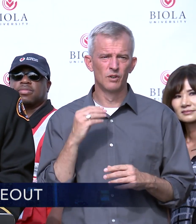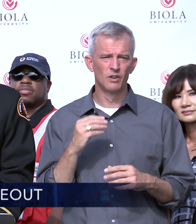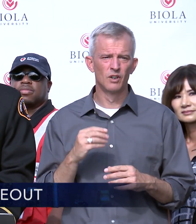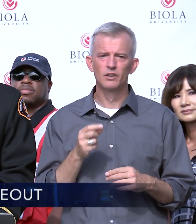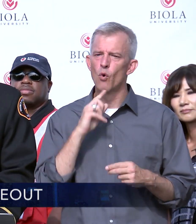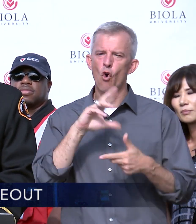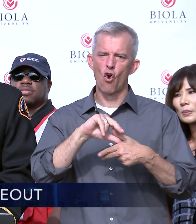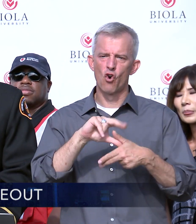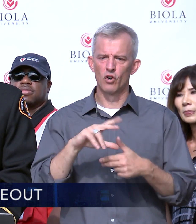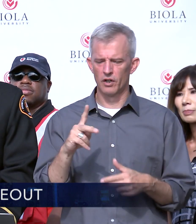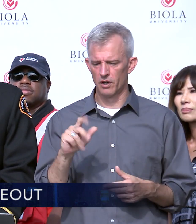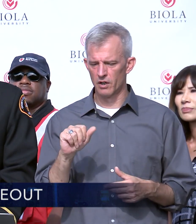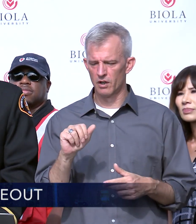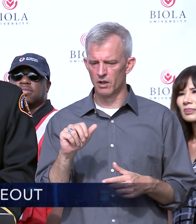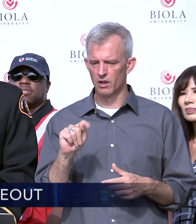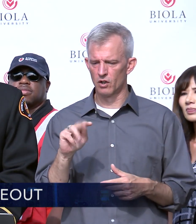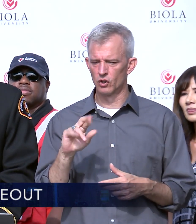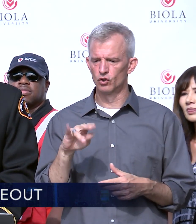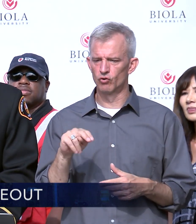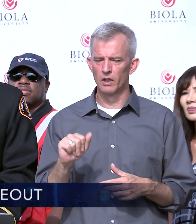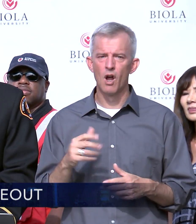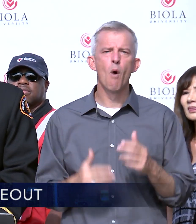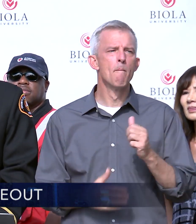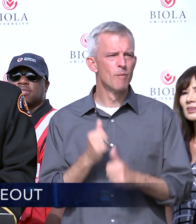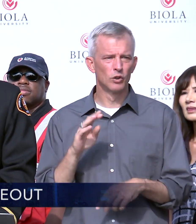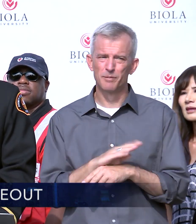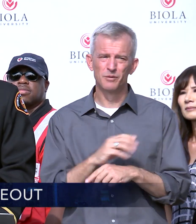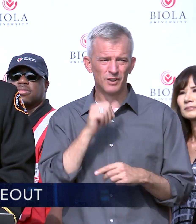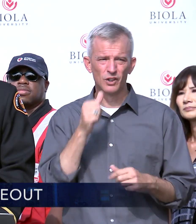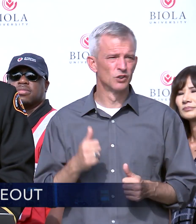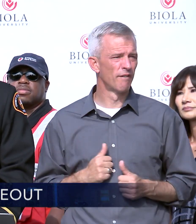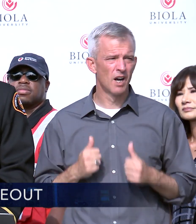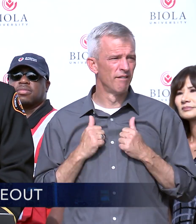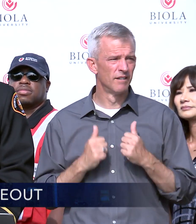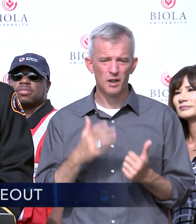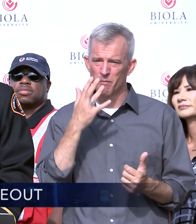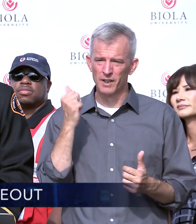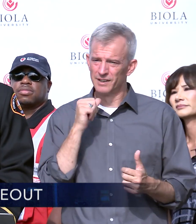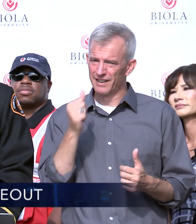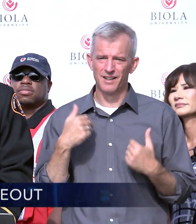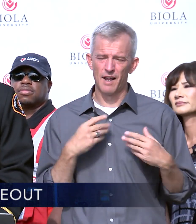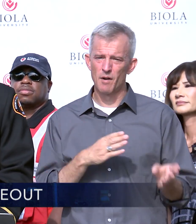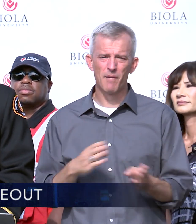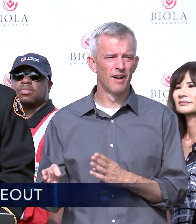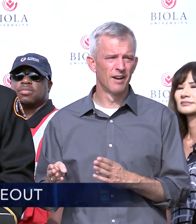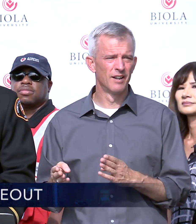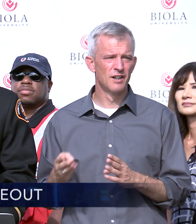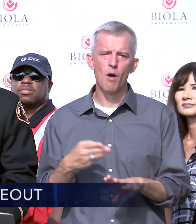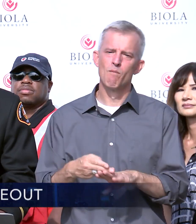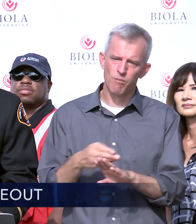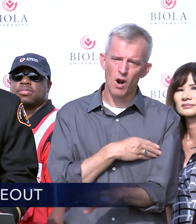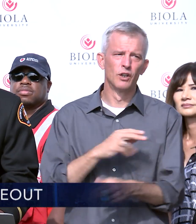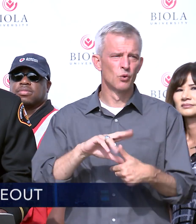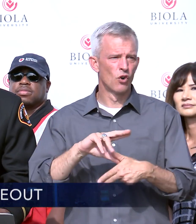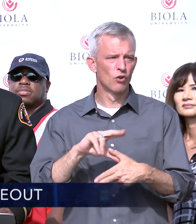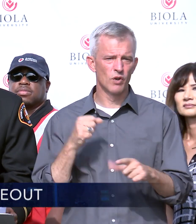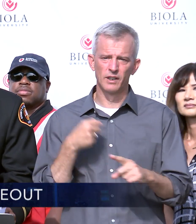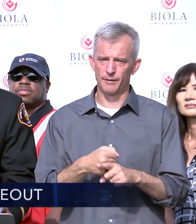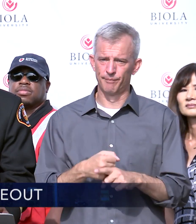Katrina. And most businesses did not survive because they did not have a business resiliency plan prior to that